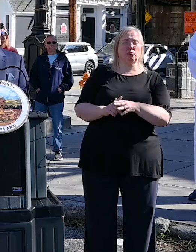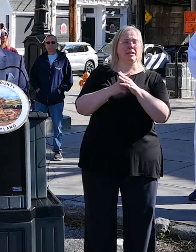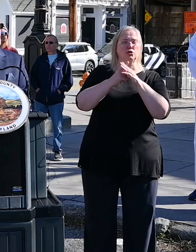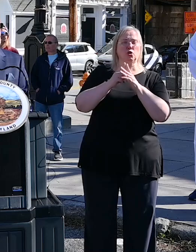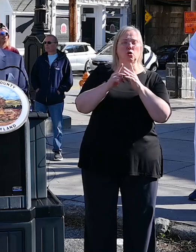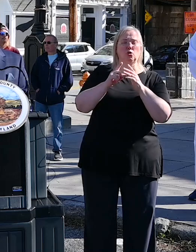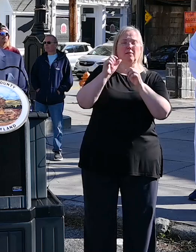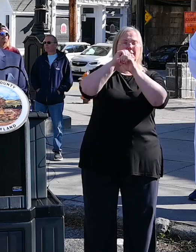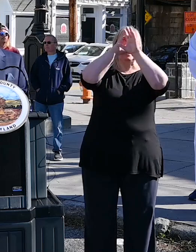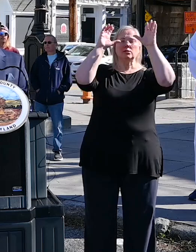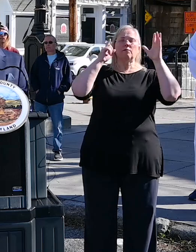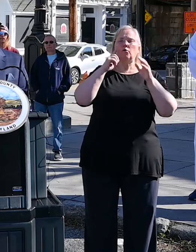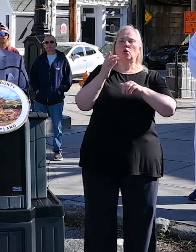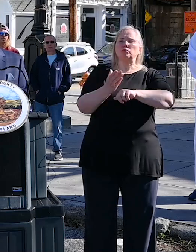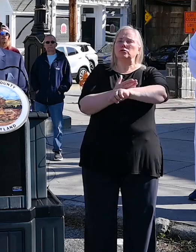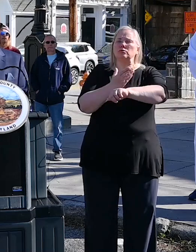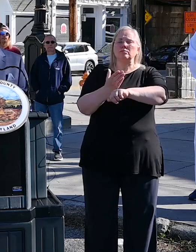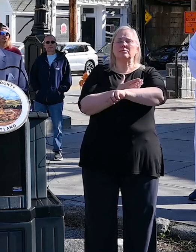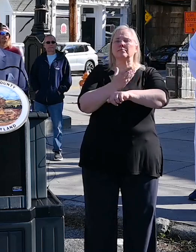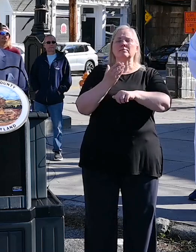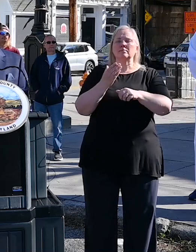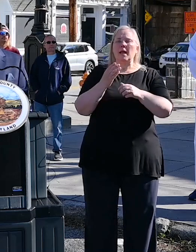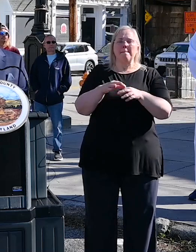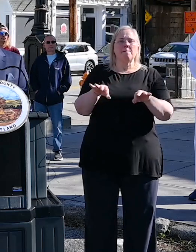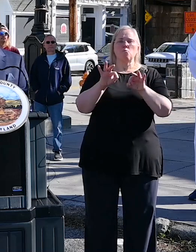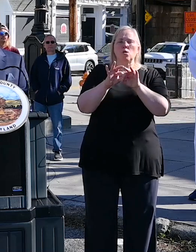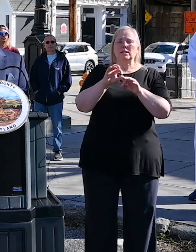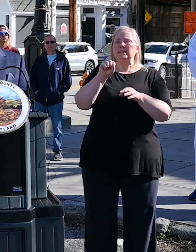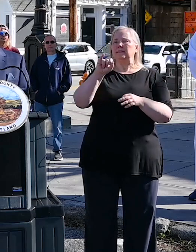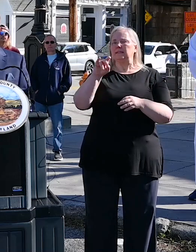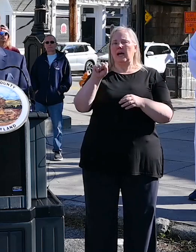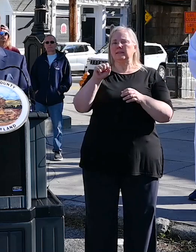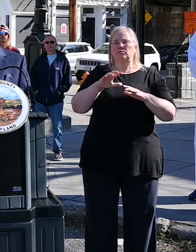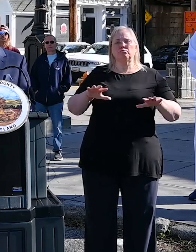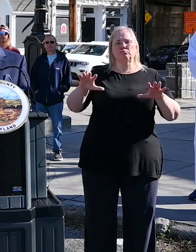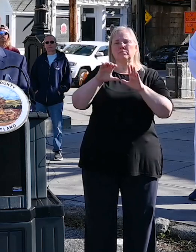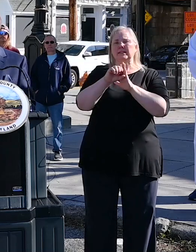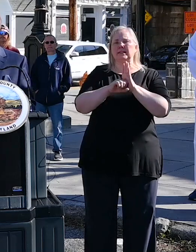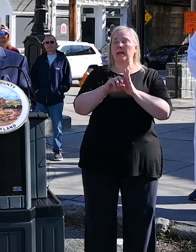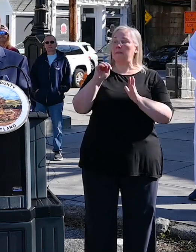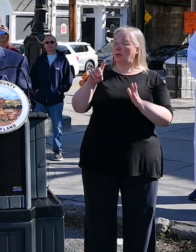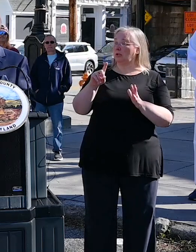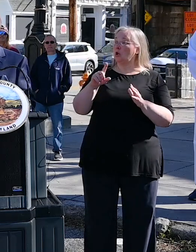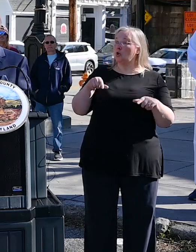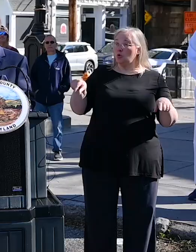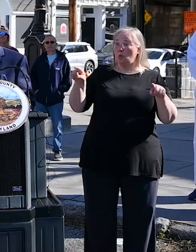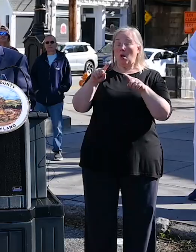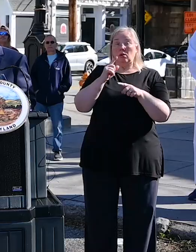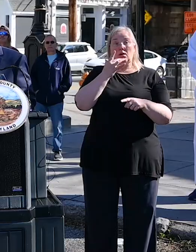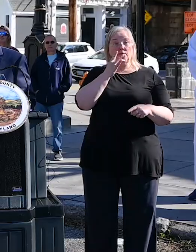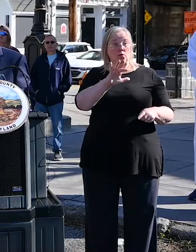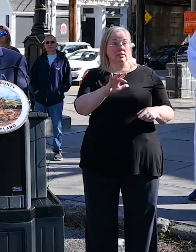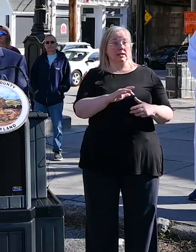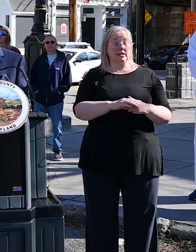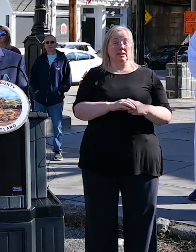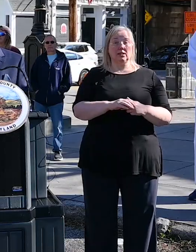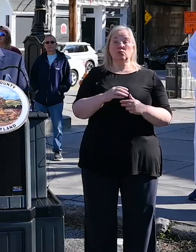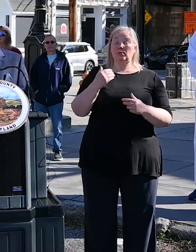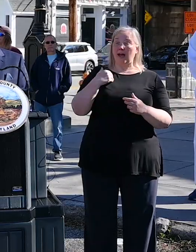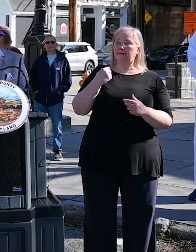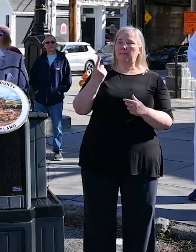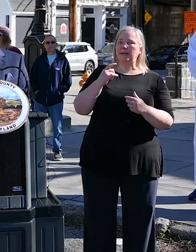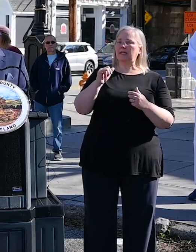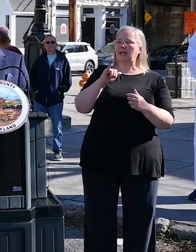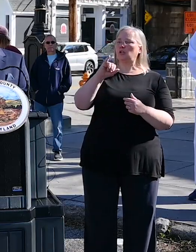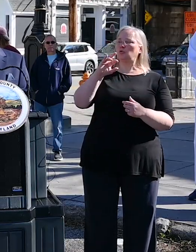for restoring important sites in the state of Maryland. You all are fortunate to have somebody